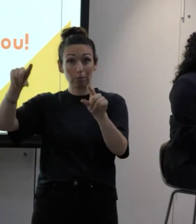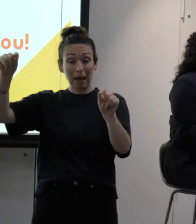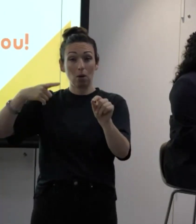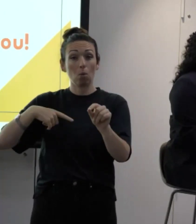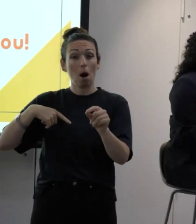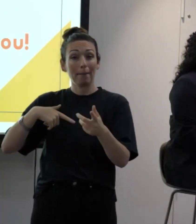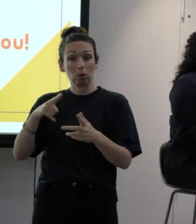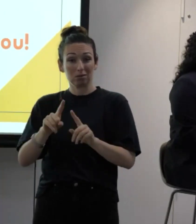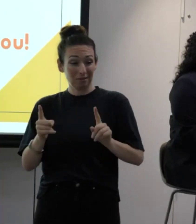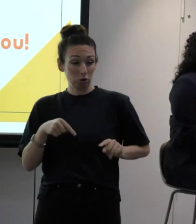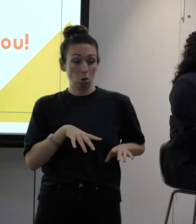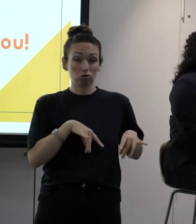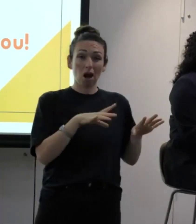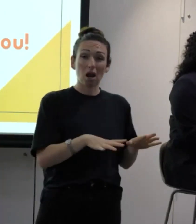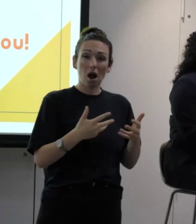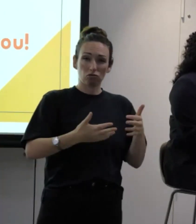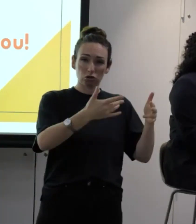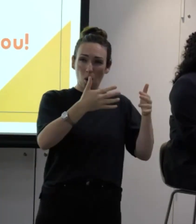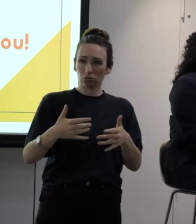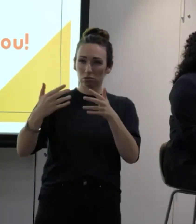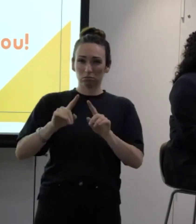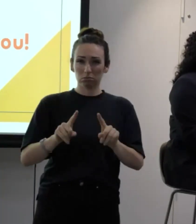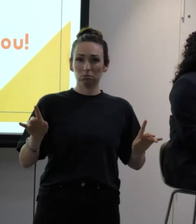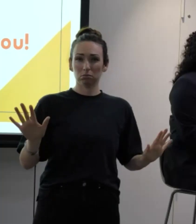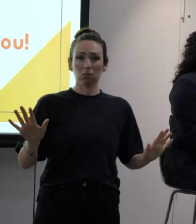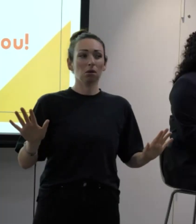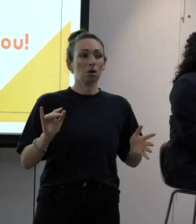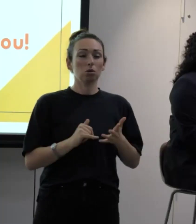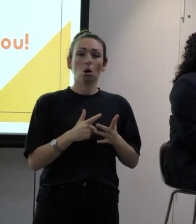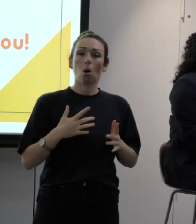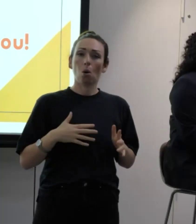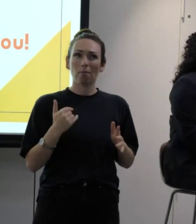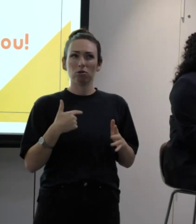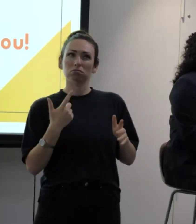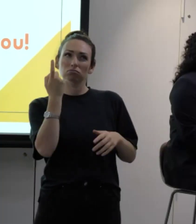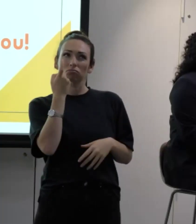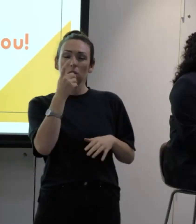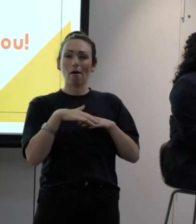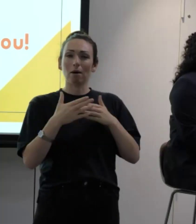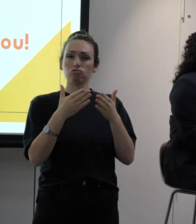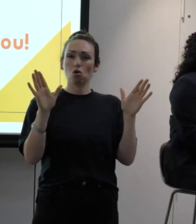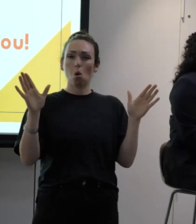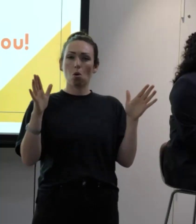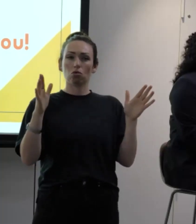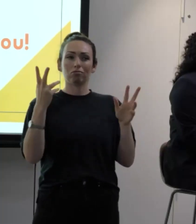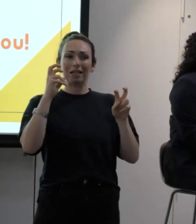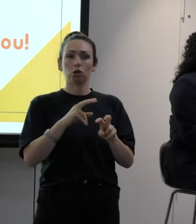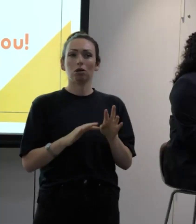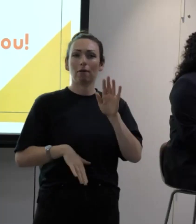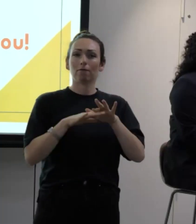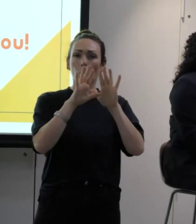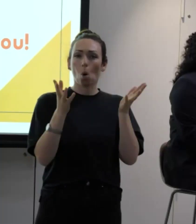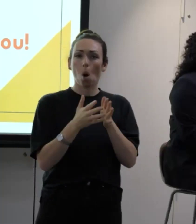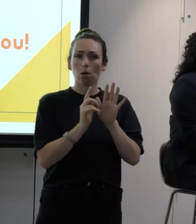Australia. So have we done any broader research around the world, you've talked about American data, as to the prevalence of certain of